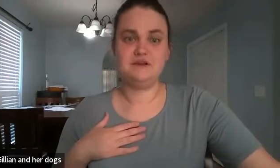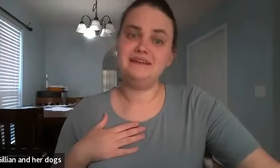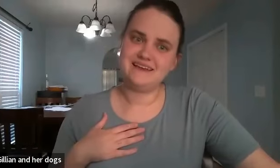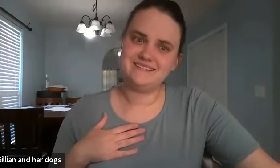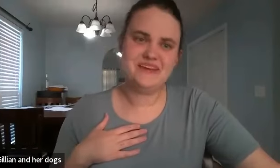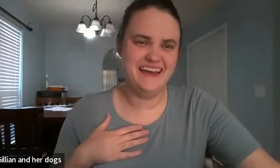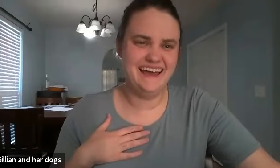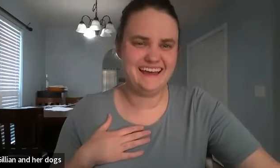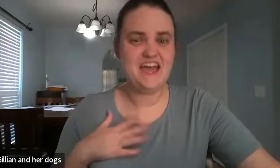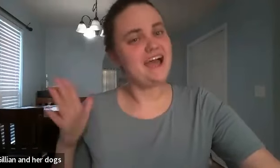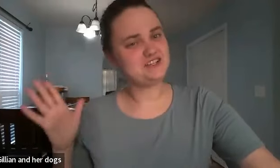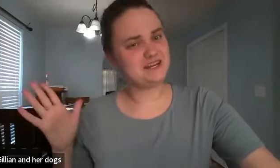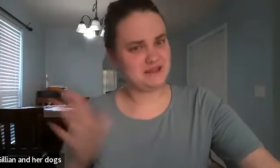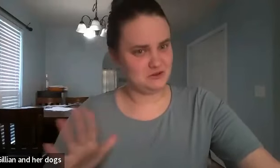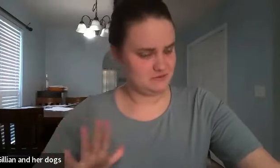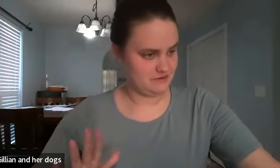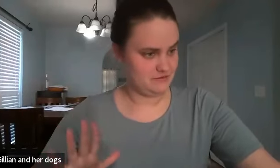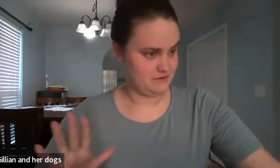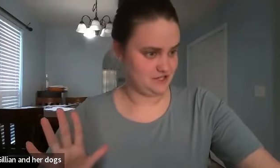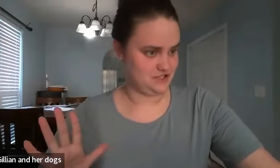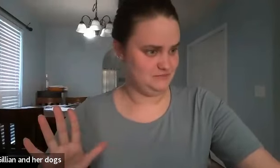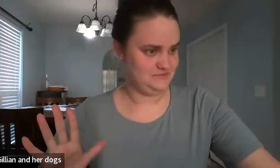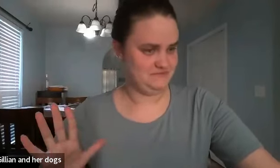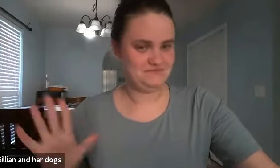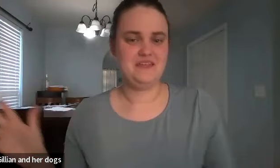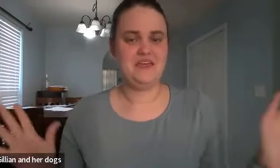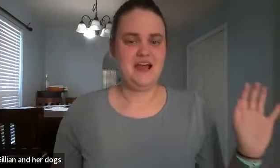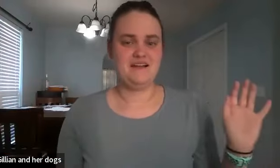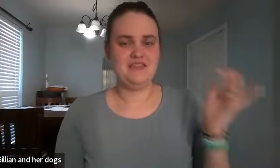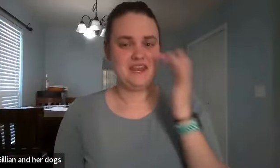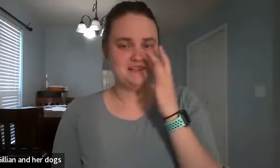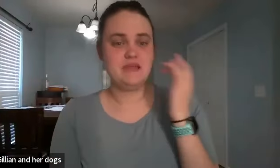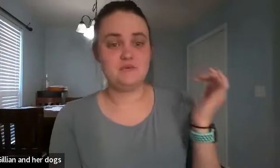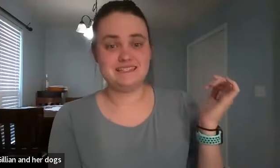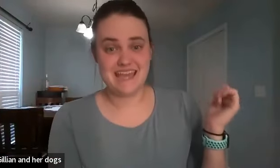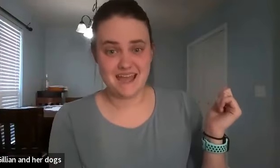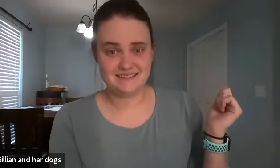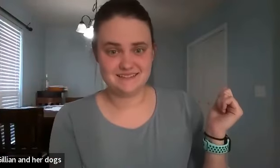sorry, yes. I try to be a little bit better professional. All right, the next one we had was cat.